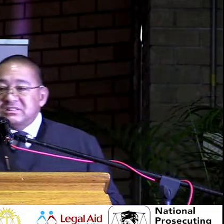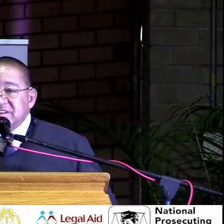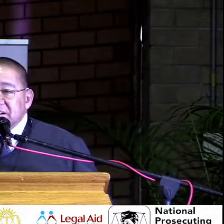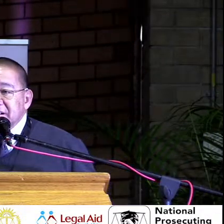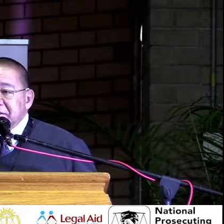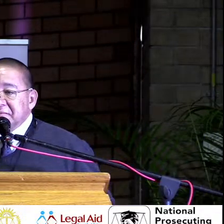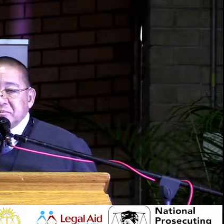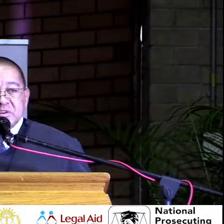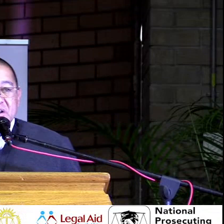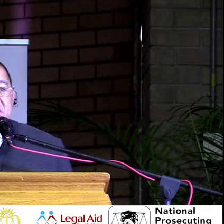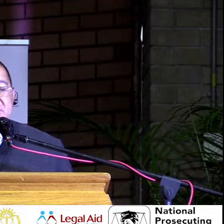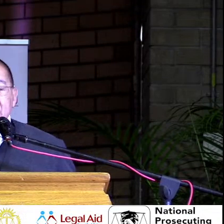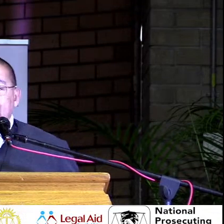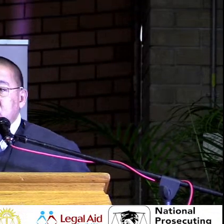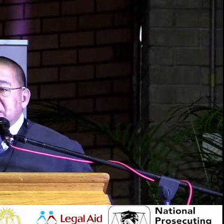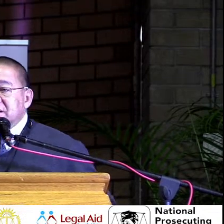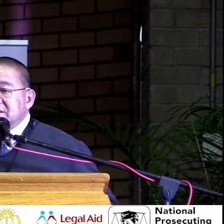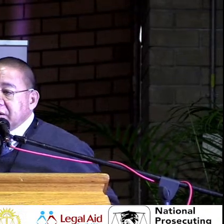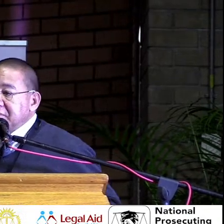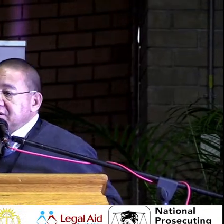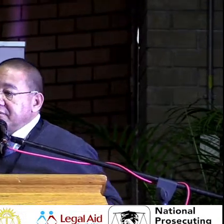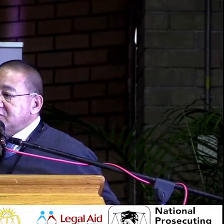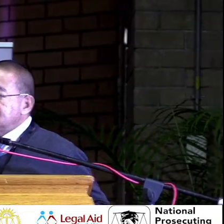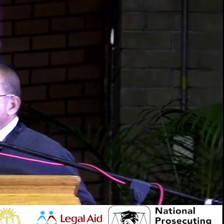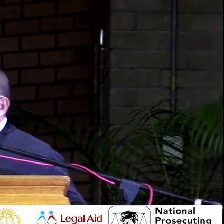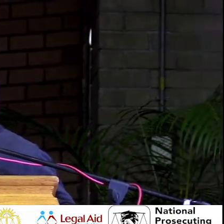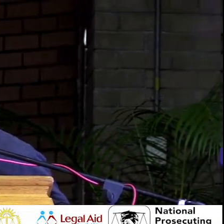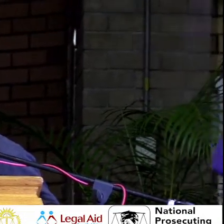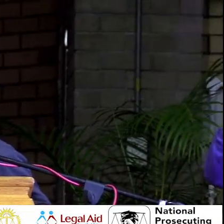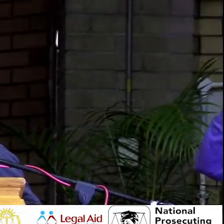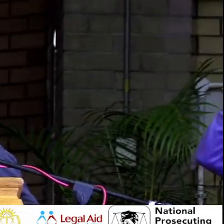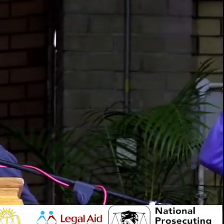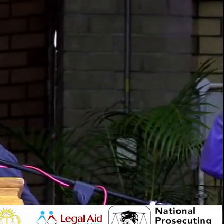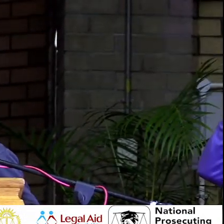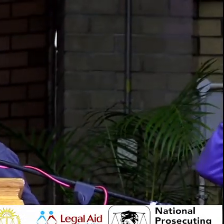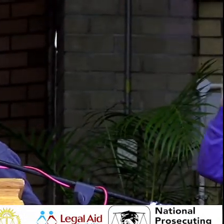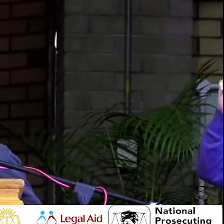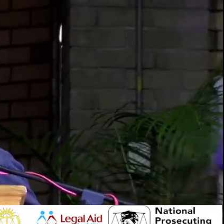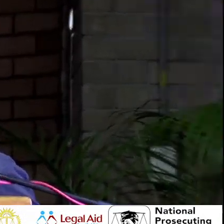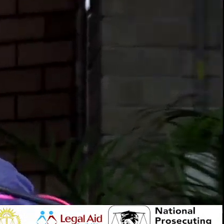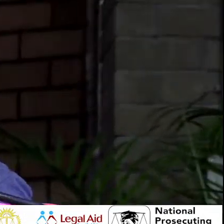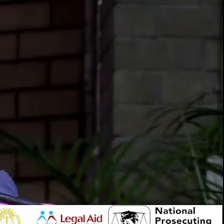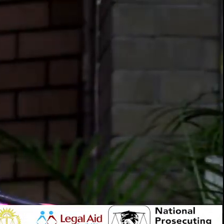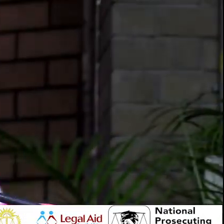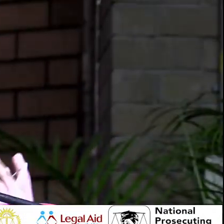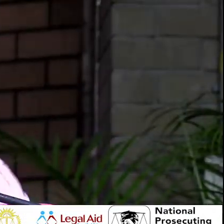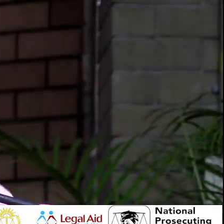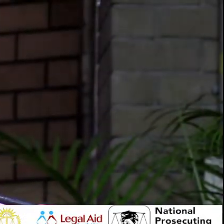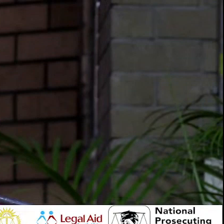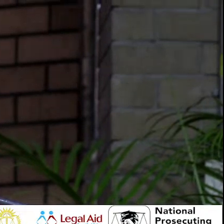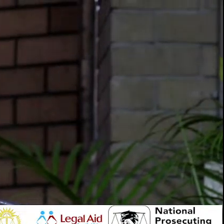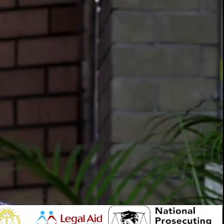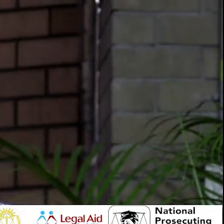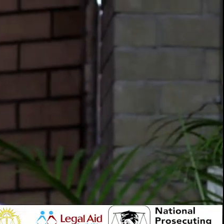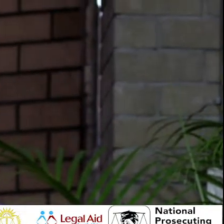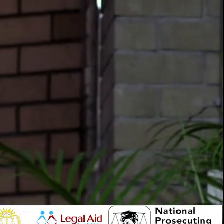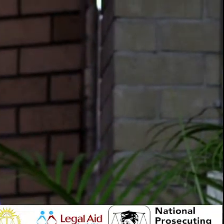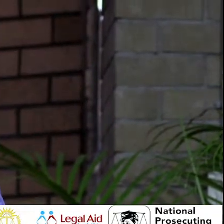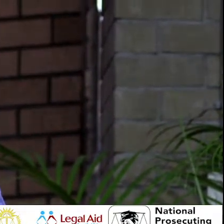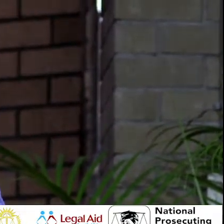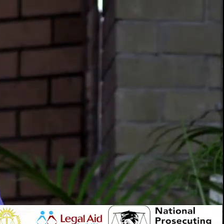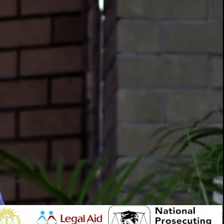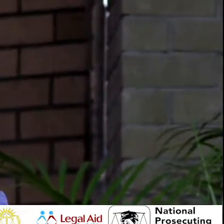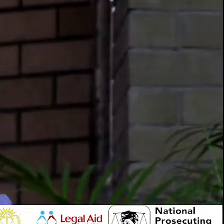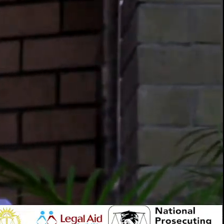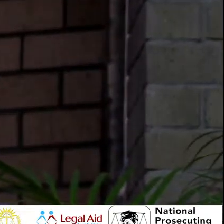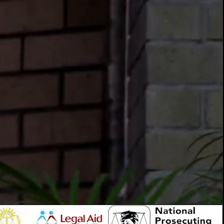Mrs. Sinden is our interpreter for sign language. So we're covering